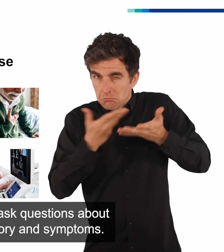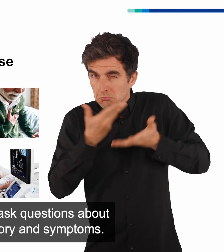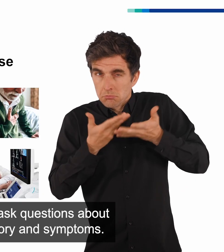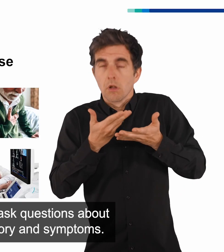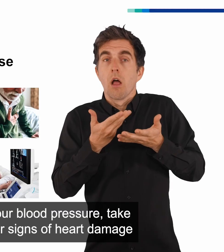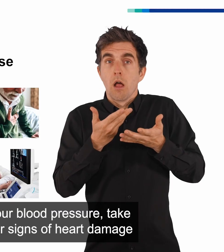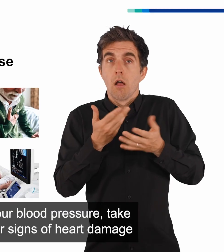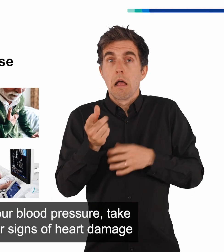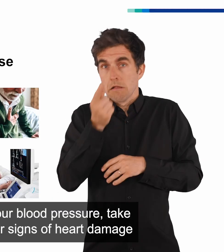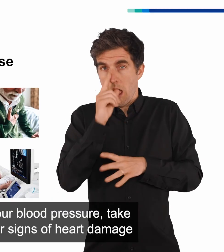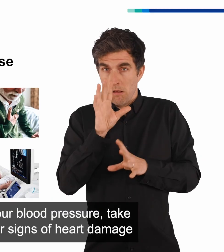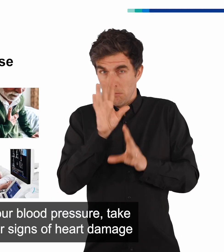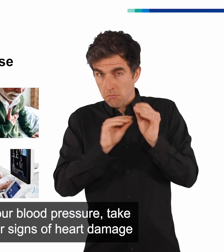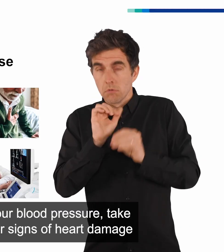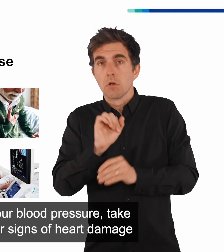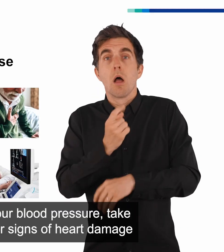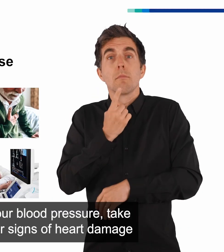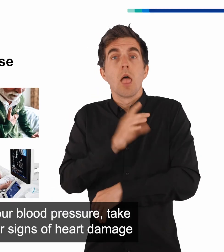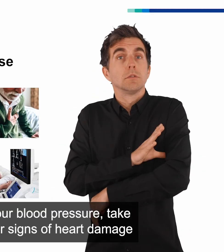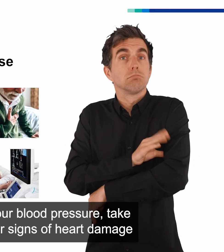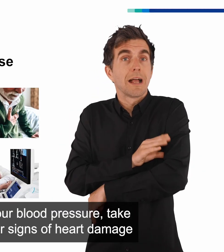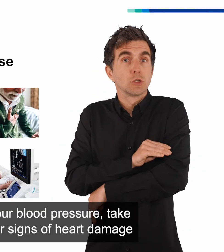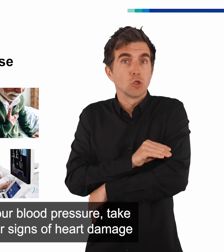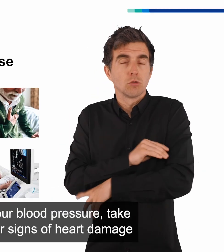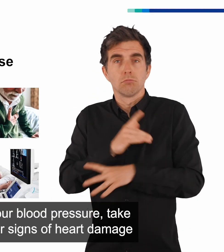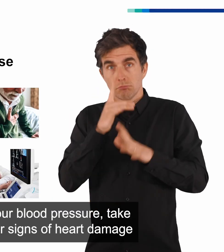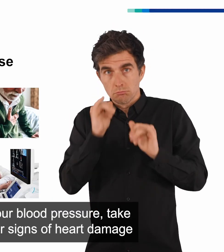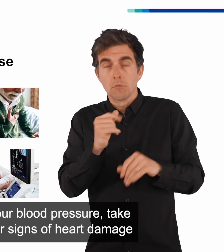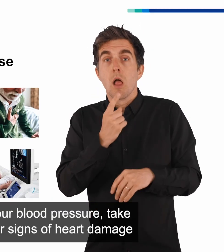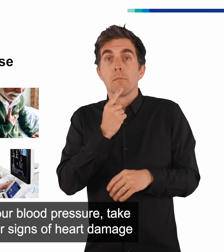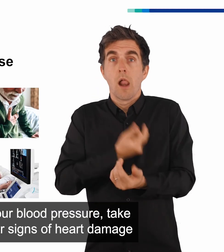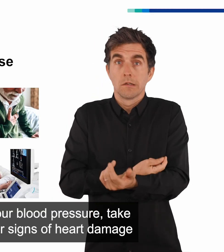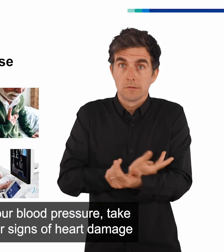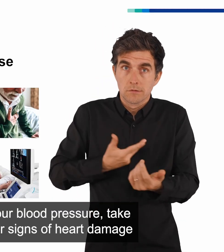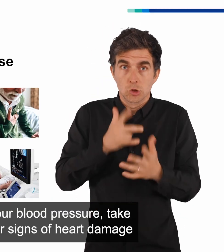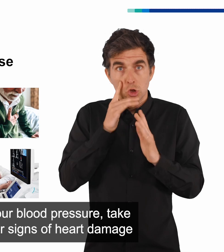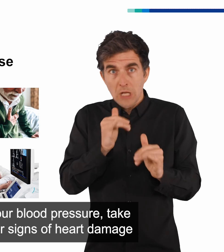complete scans like X-rays or heart ultrasounds to get a closer look at your heart.